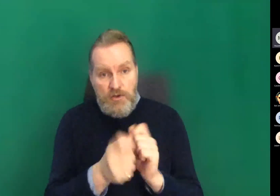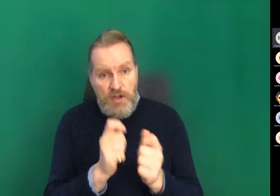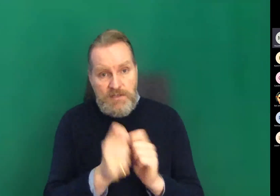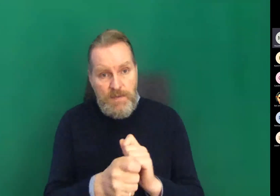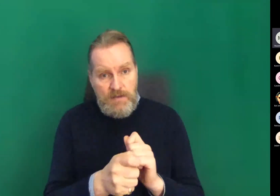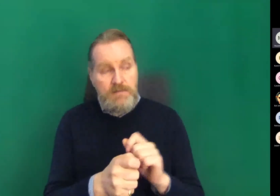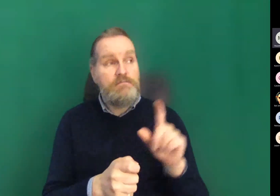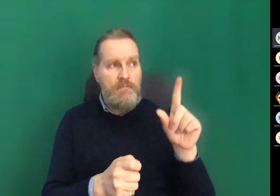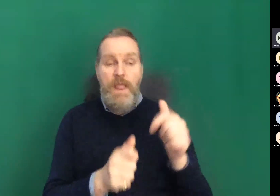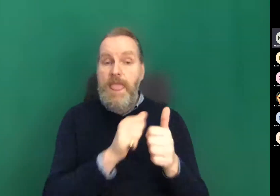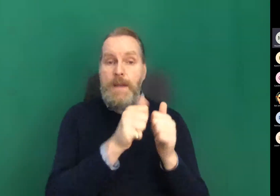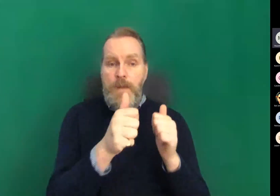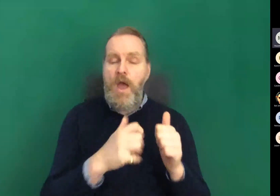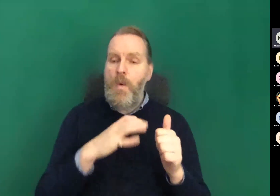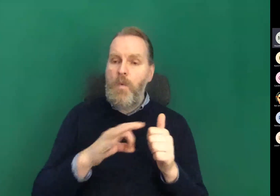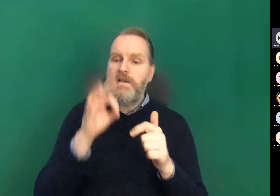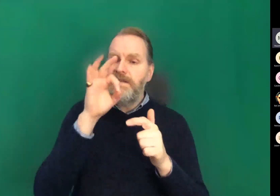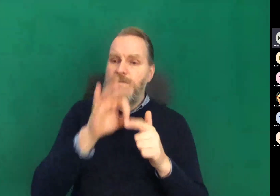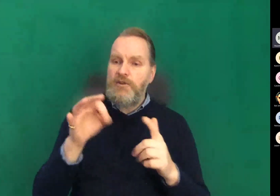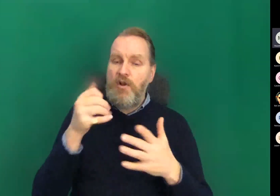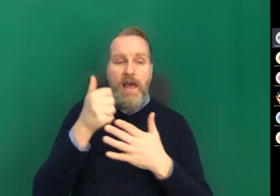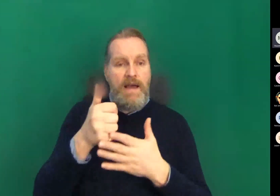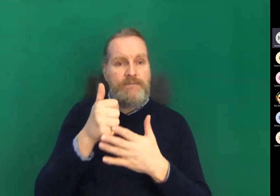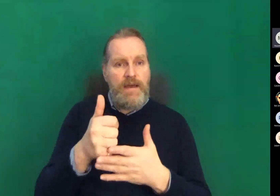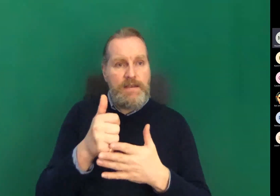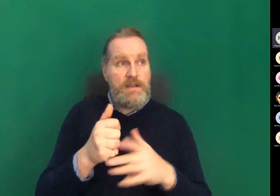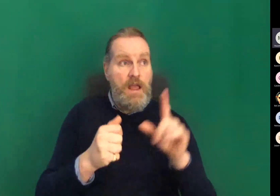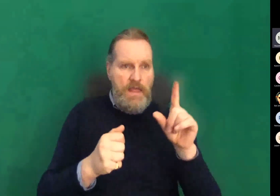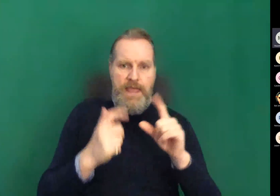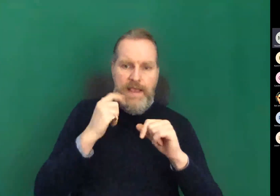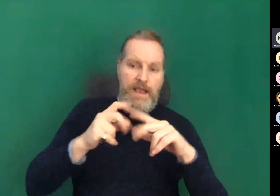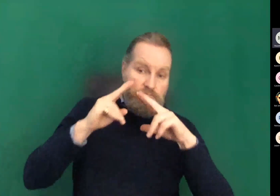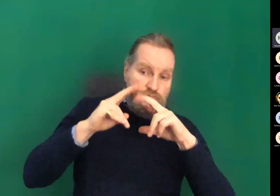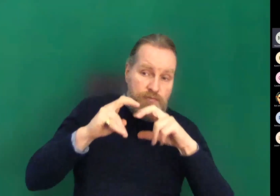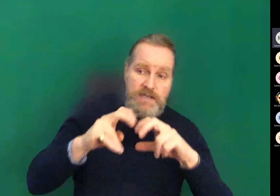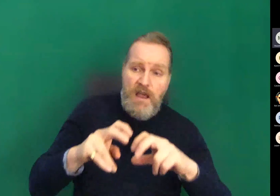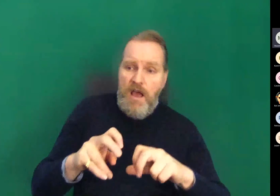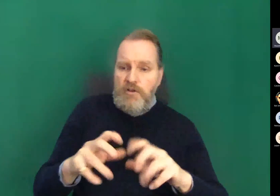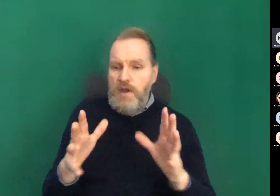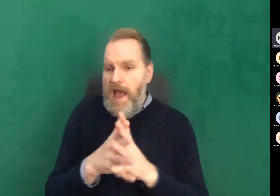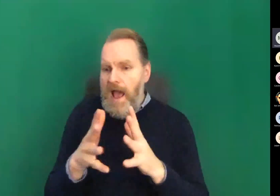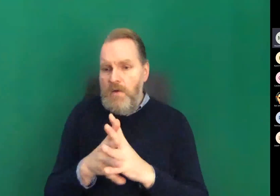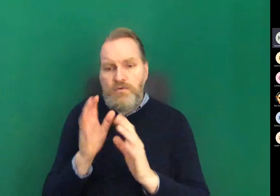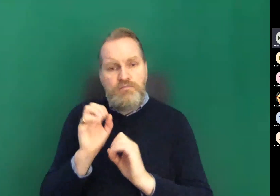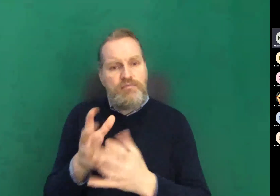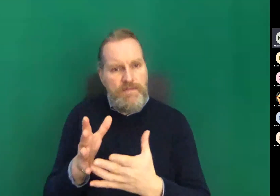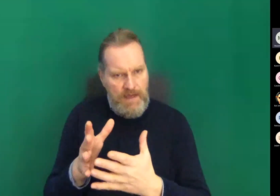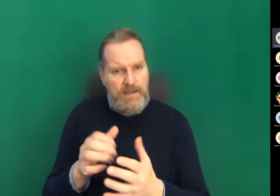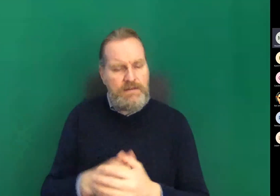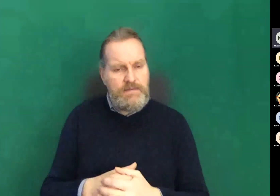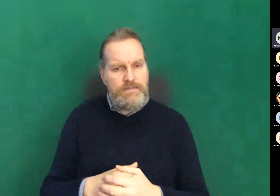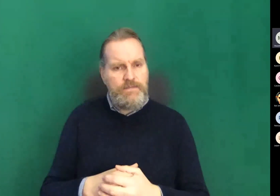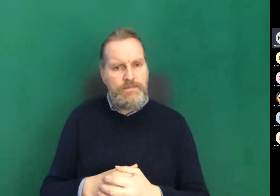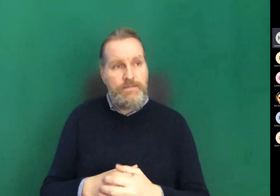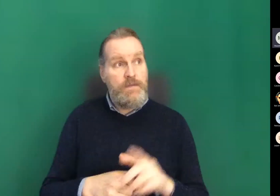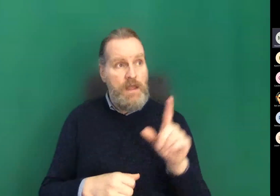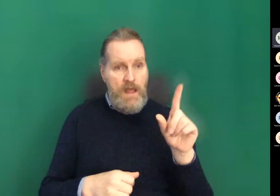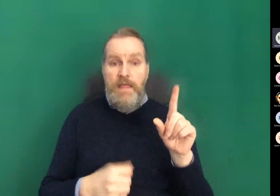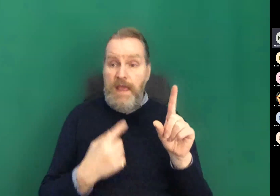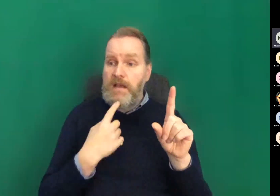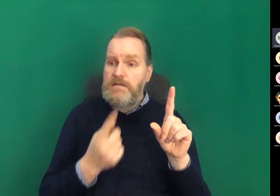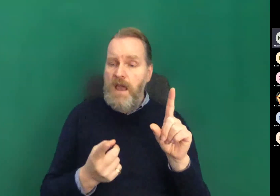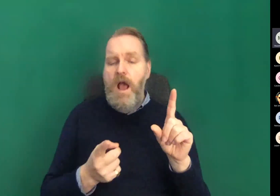occupational health, or the employer researching if there are different options. The employer is allowed to suggest